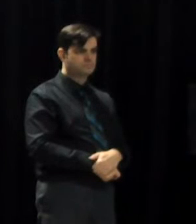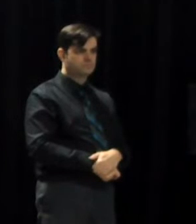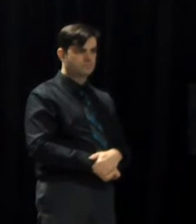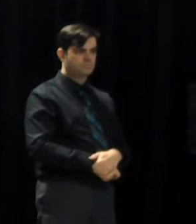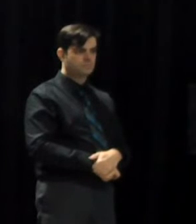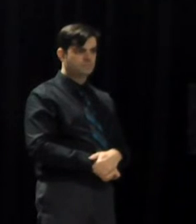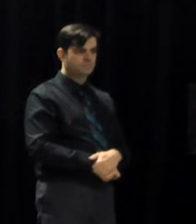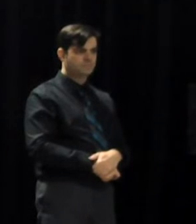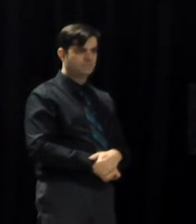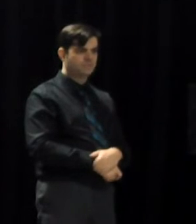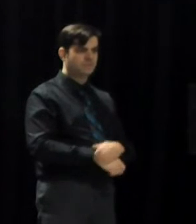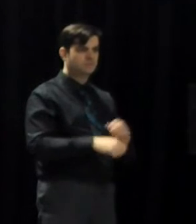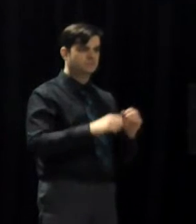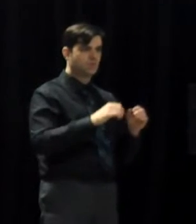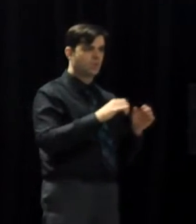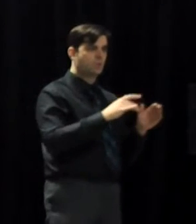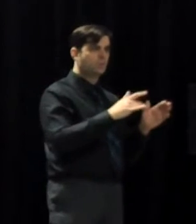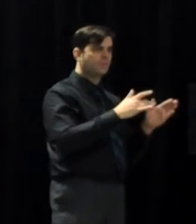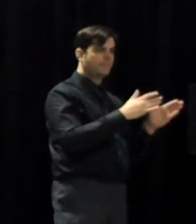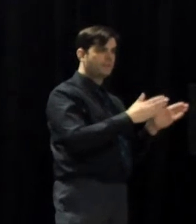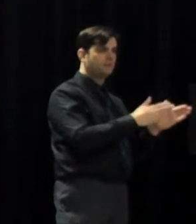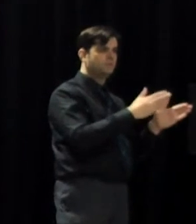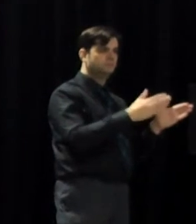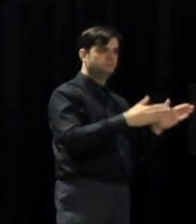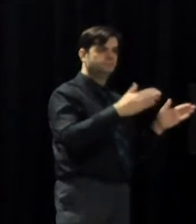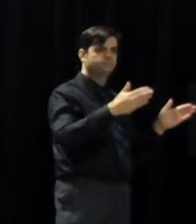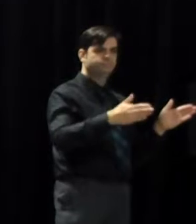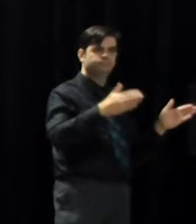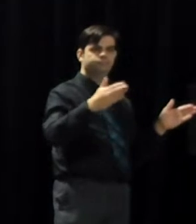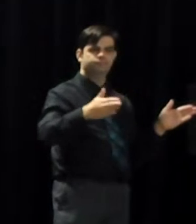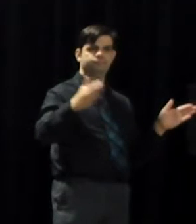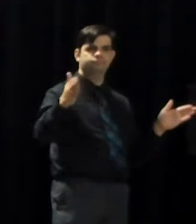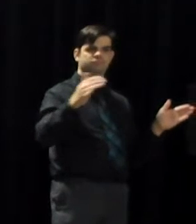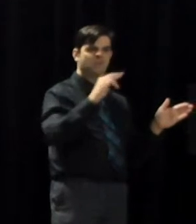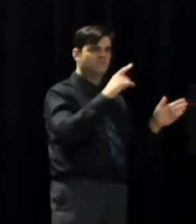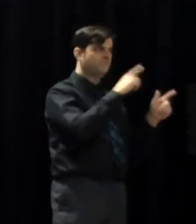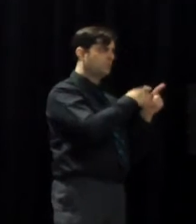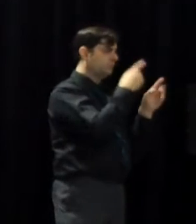distribution into the public. Your public